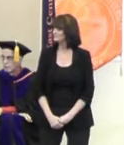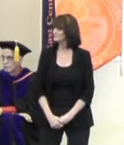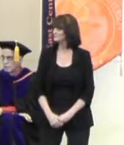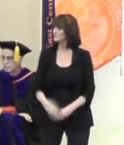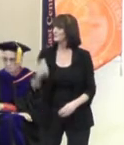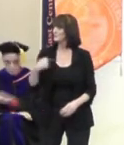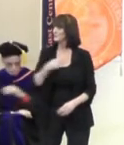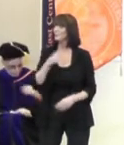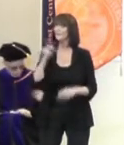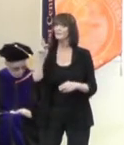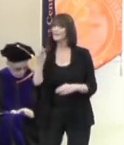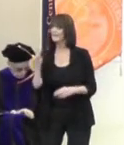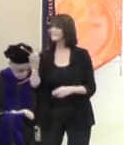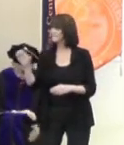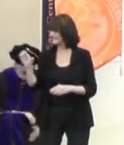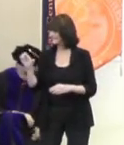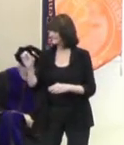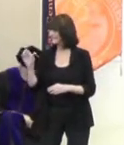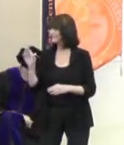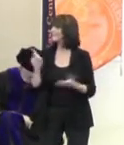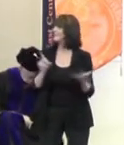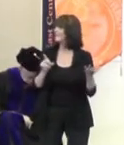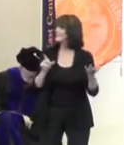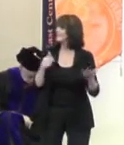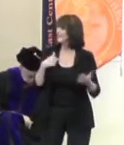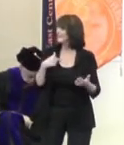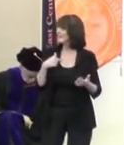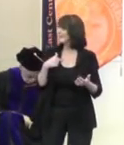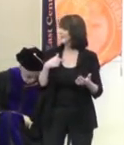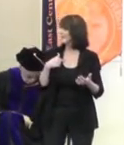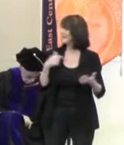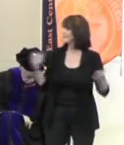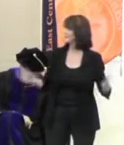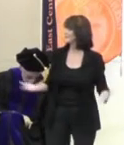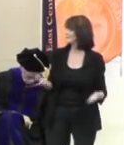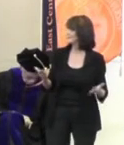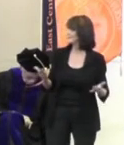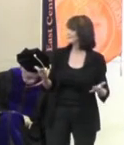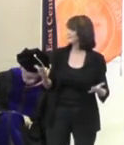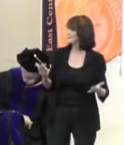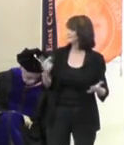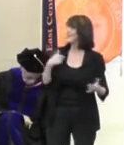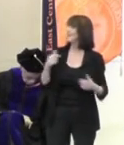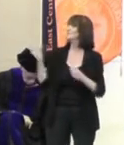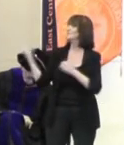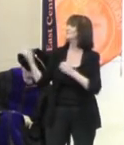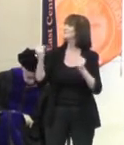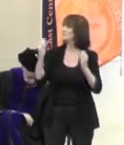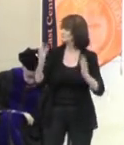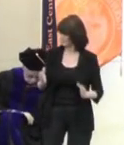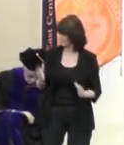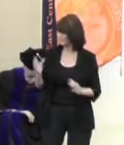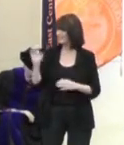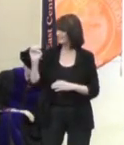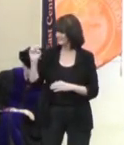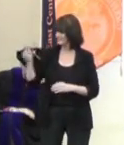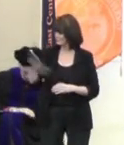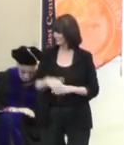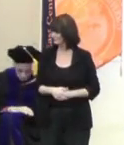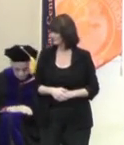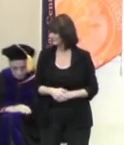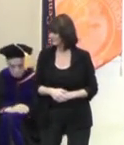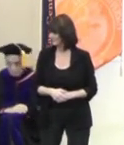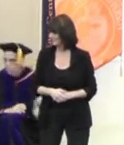We were in Kansas City. I was down here. I was a cheerleader at East Central.